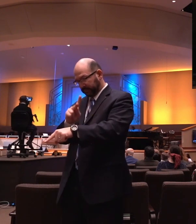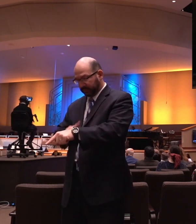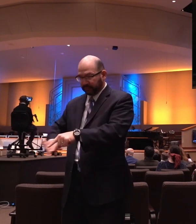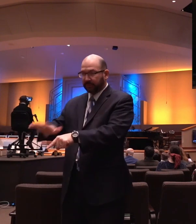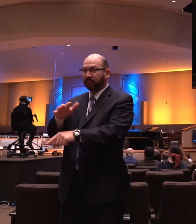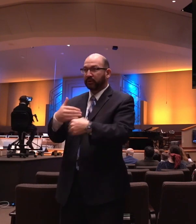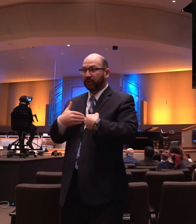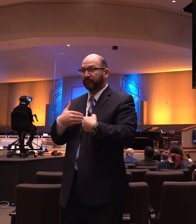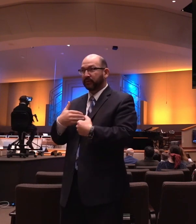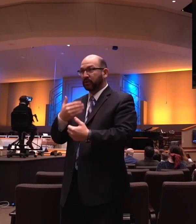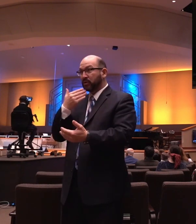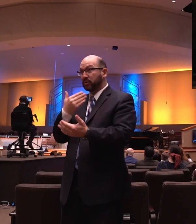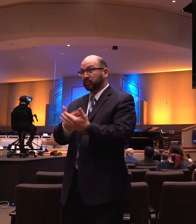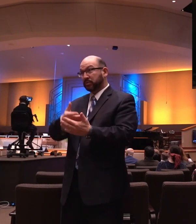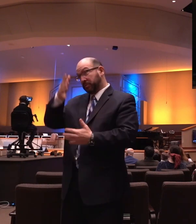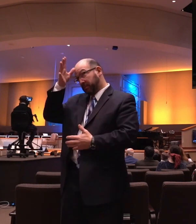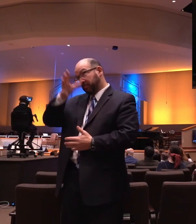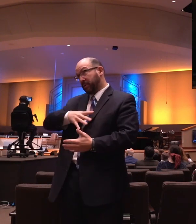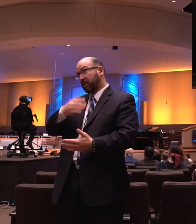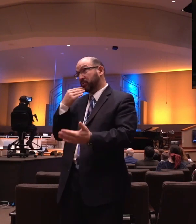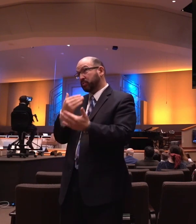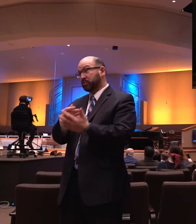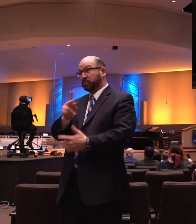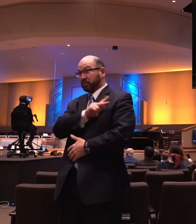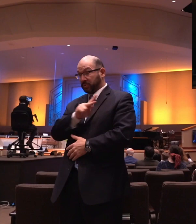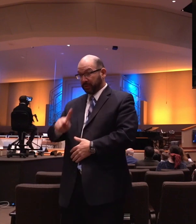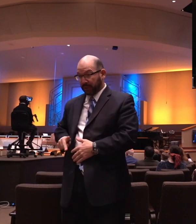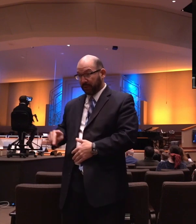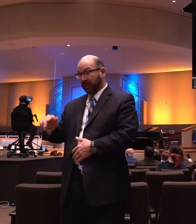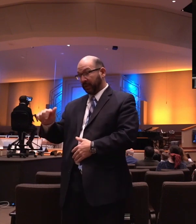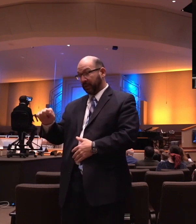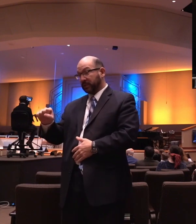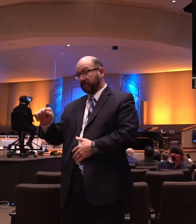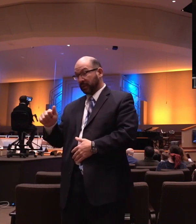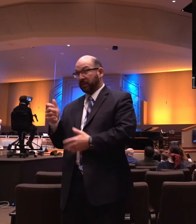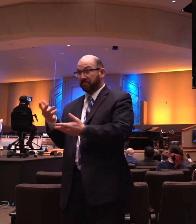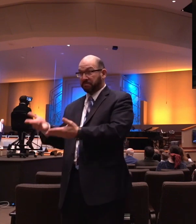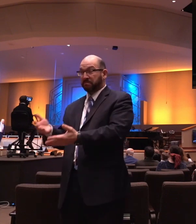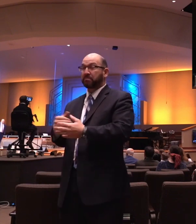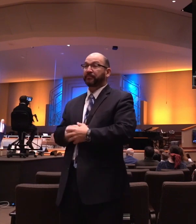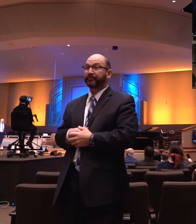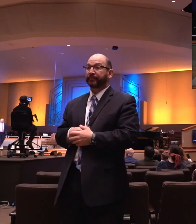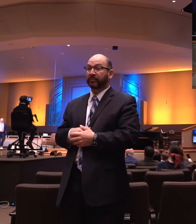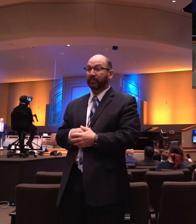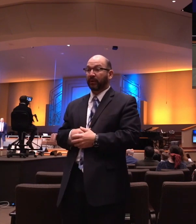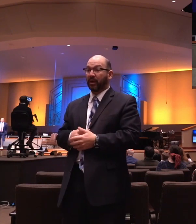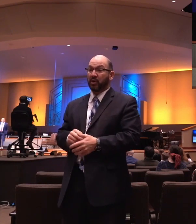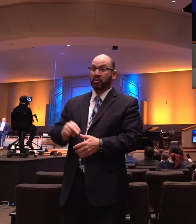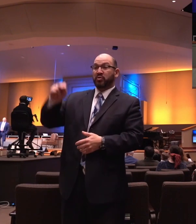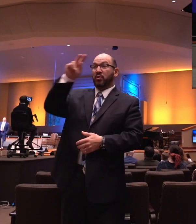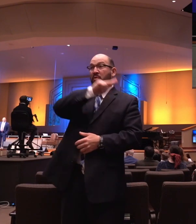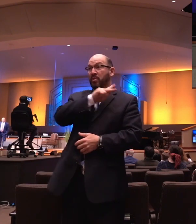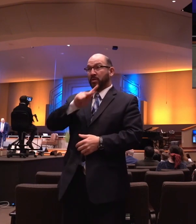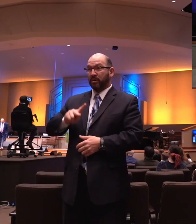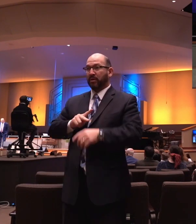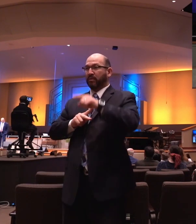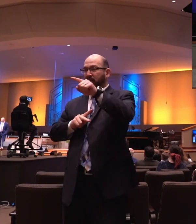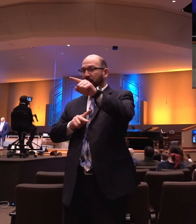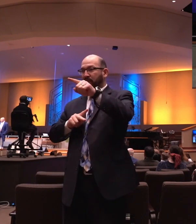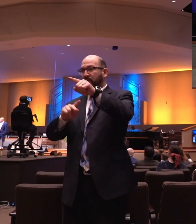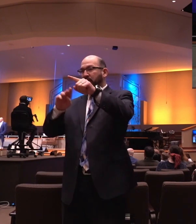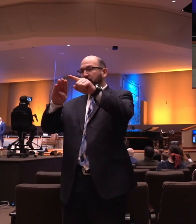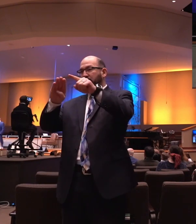Asa's a good man. He loves God. He makes a lot of wise decisions. The king of Israel is a man named